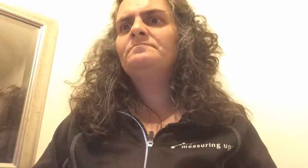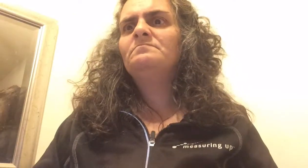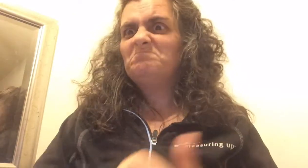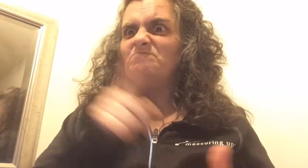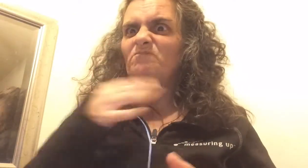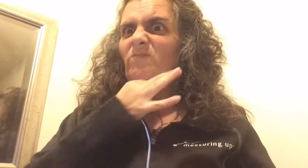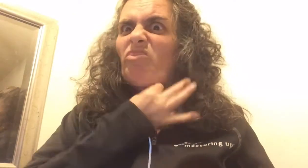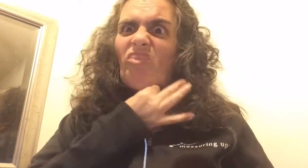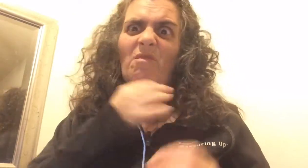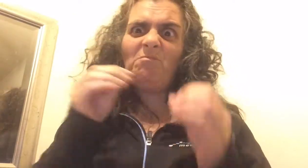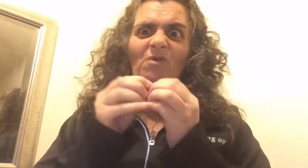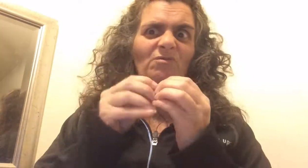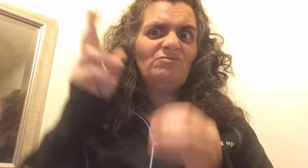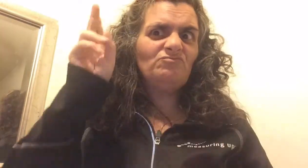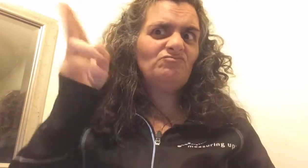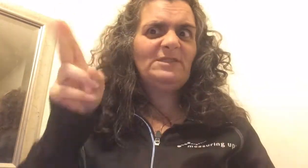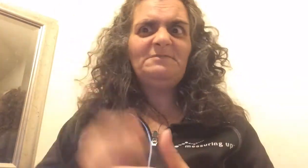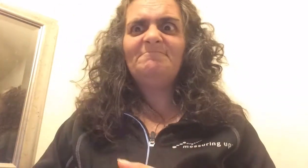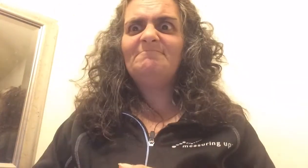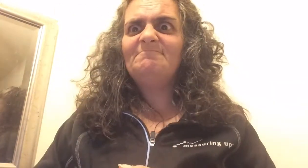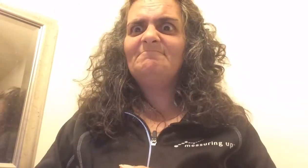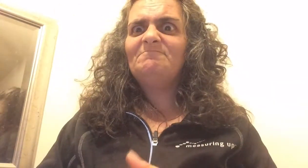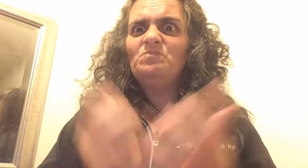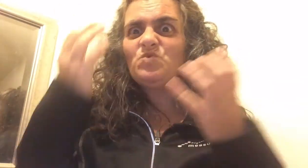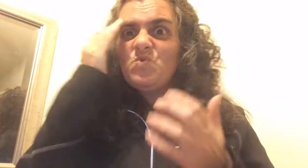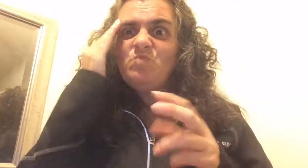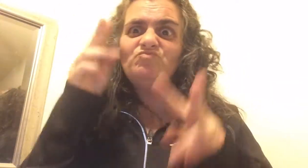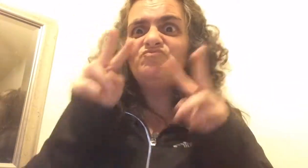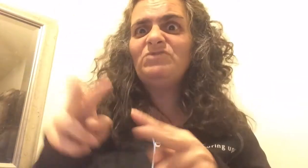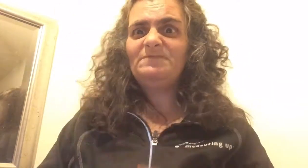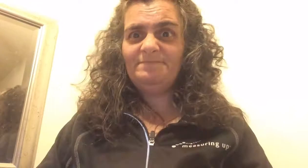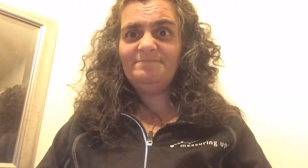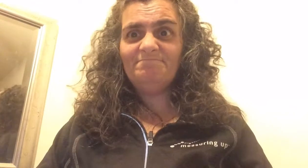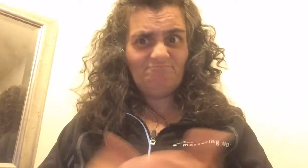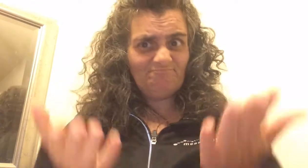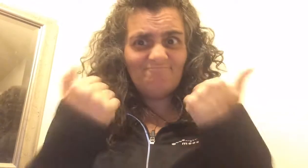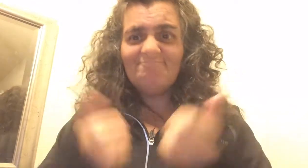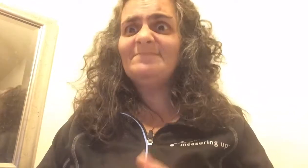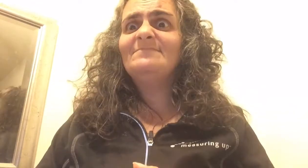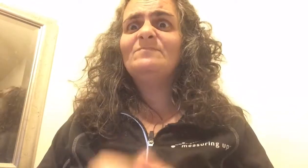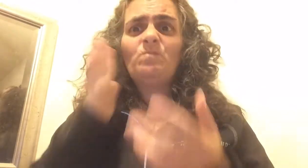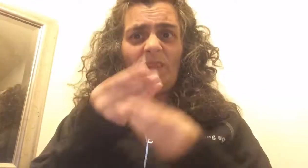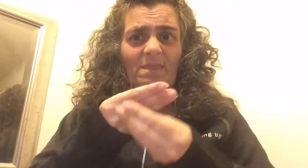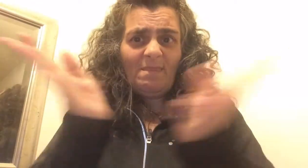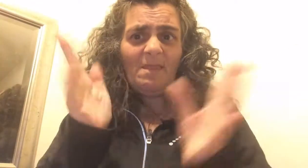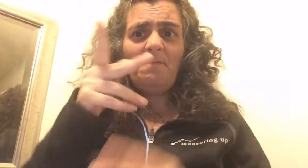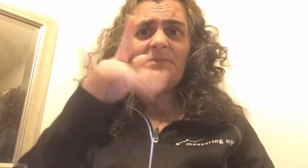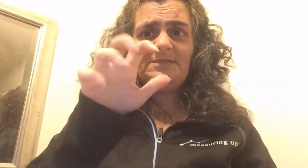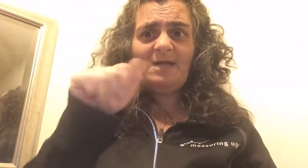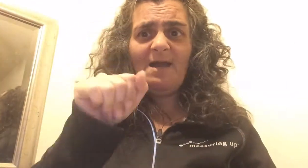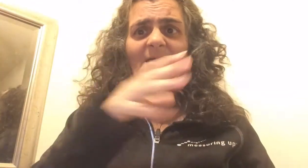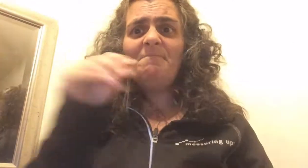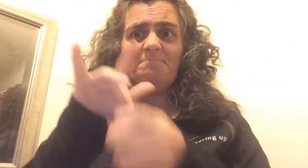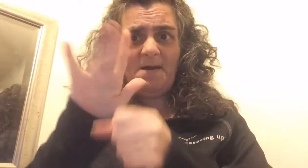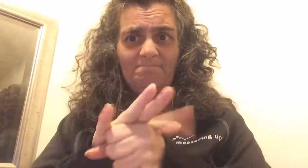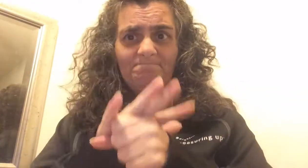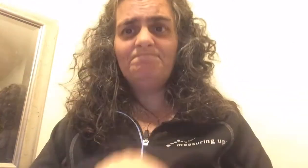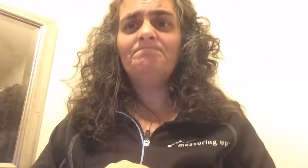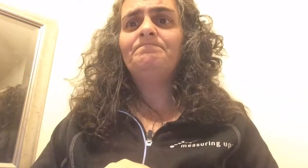shit. This guy right here is gonna have all the balls in the world to do it, most likely his first time, okay? So we're gonna check this out and get my thoughts out. Real balls are lining yourself up too, so I'm about to give y'all a quick tutorial on how